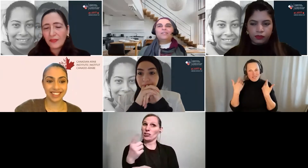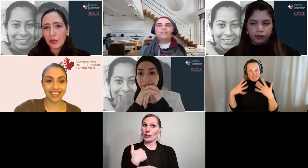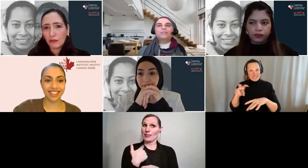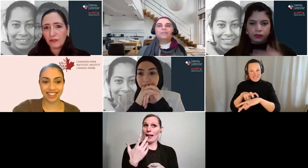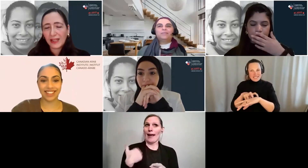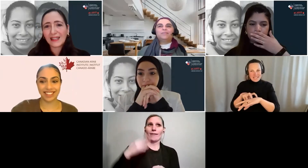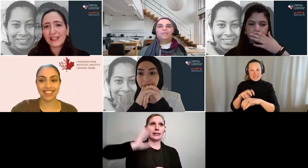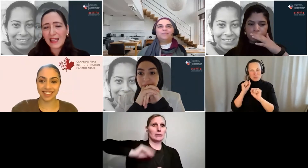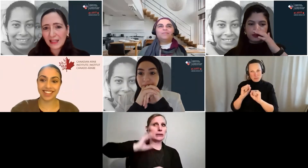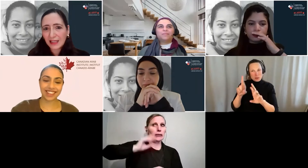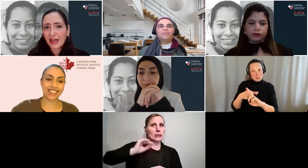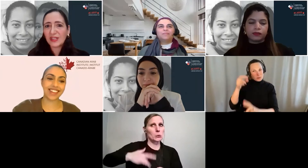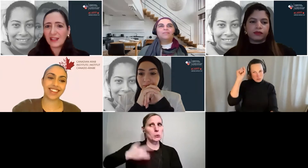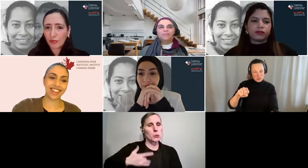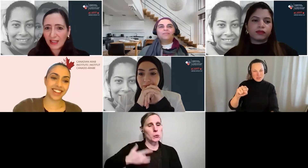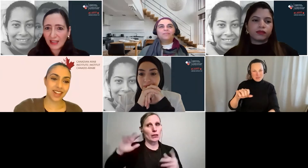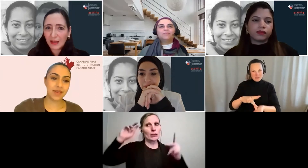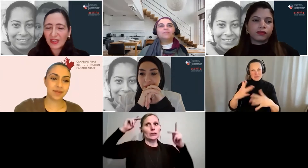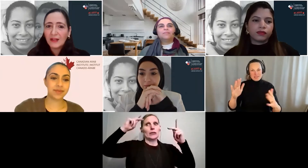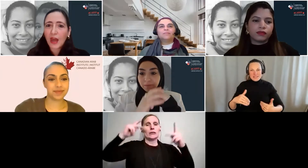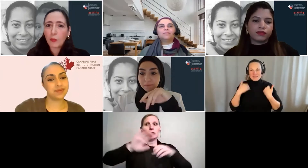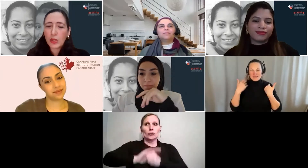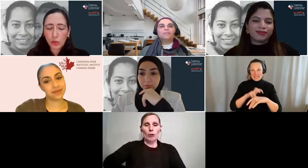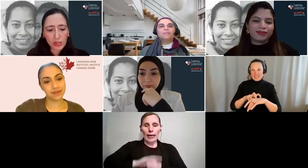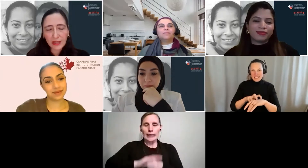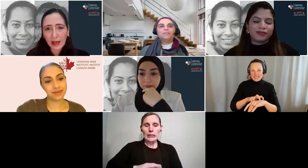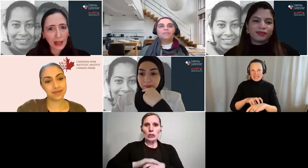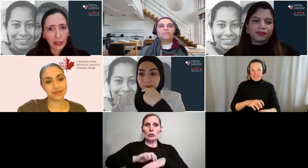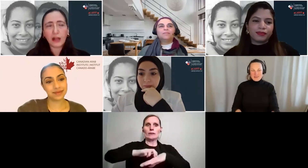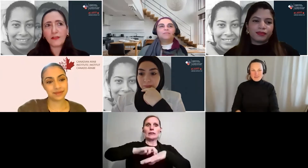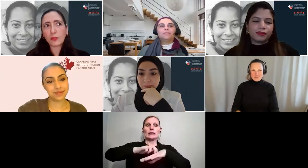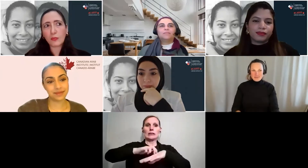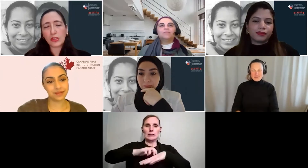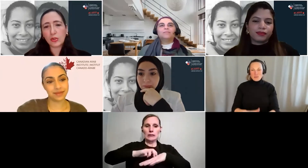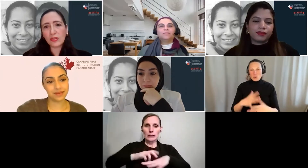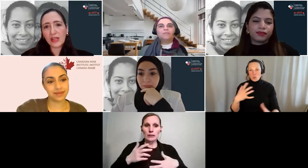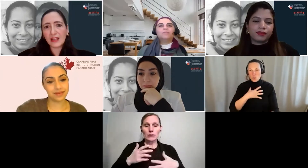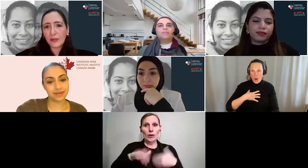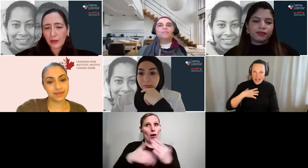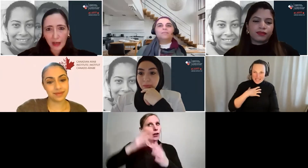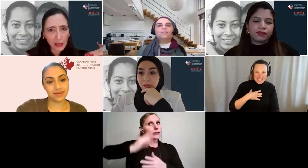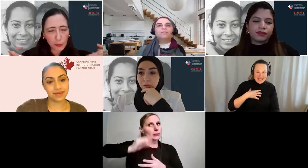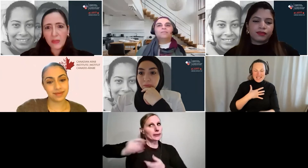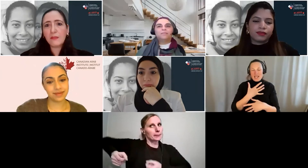have, felt anxiety at times and stress at times. And we do is, a lot of us, what we do